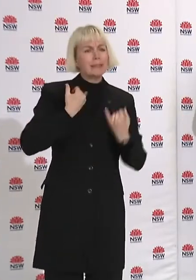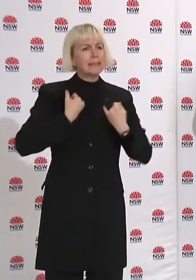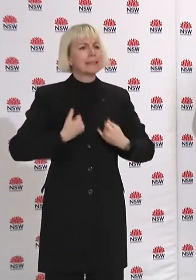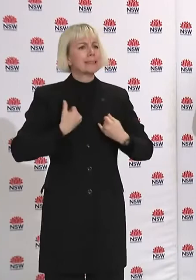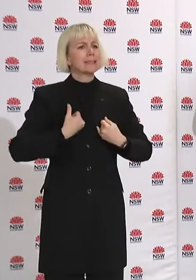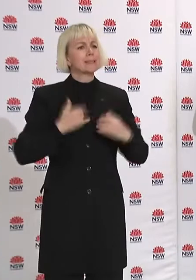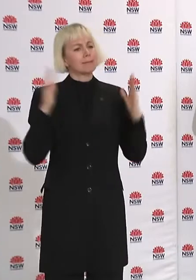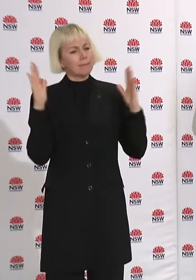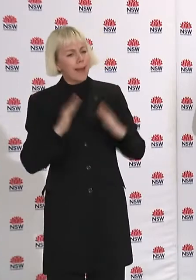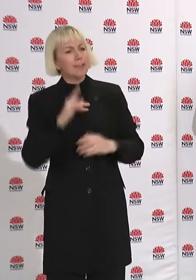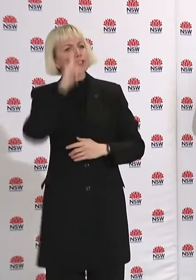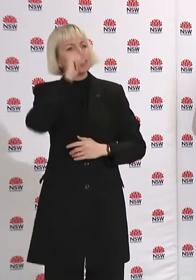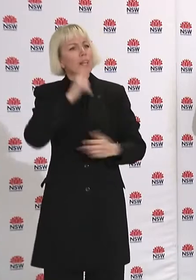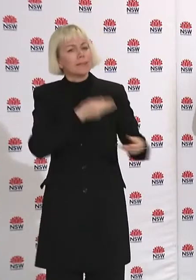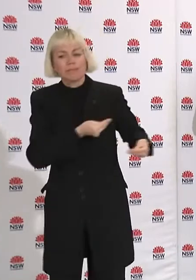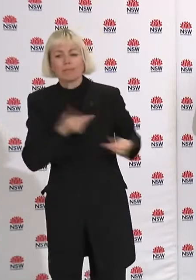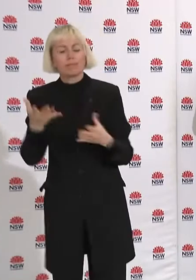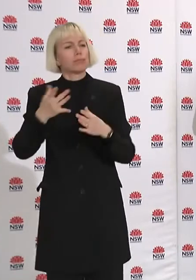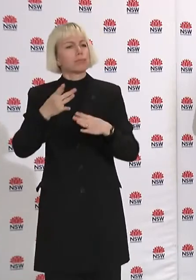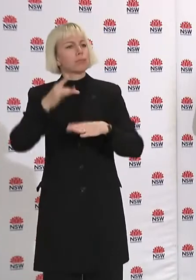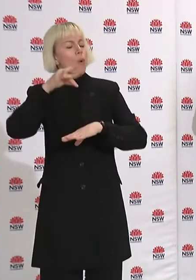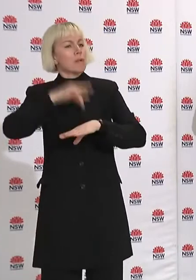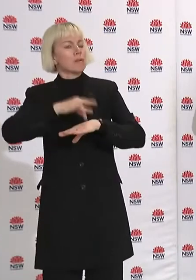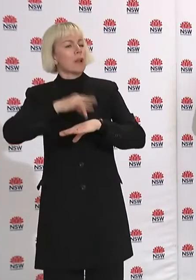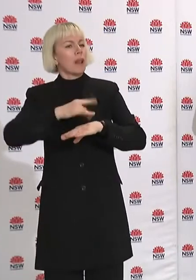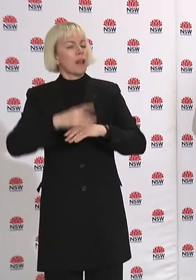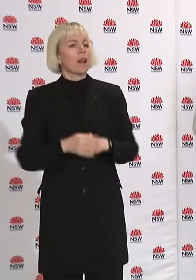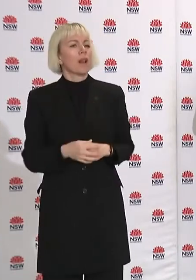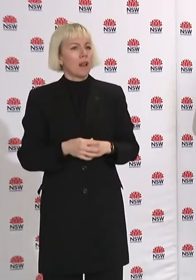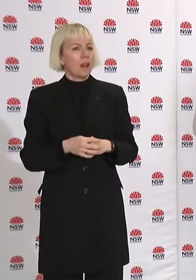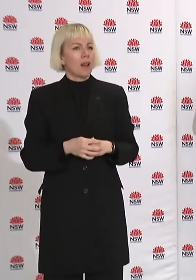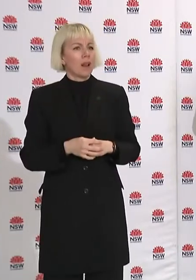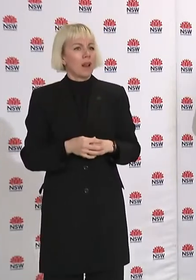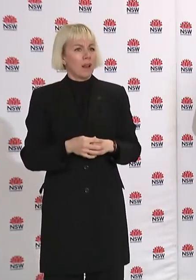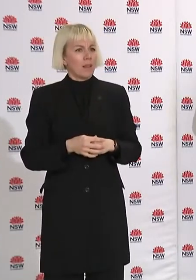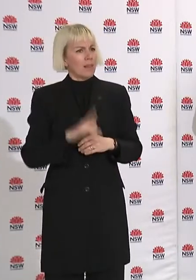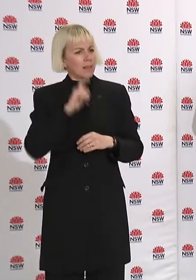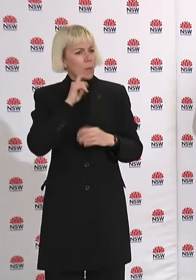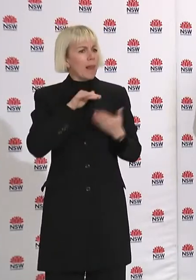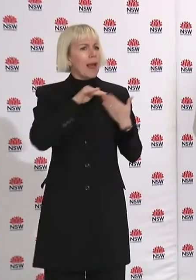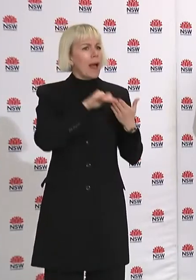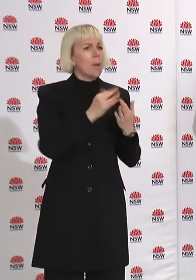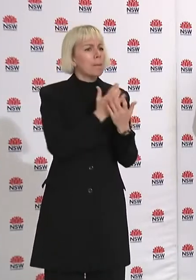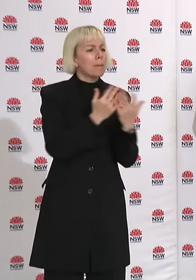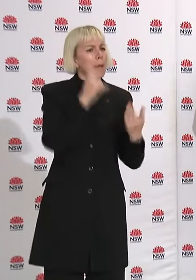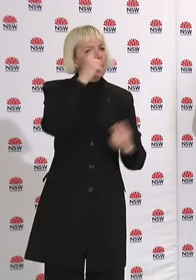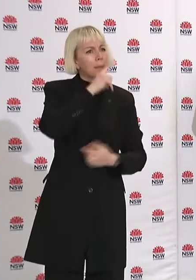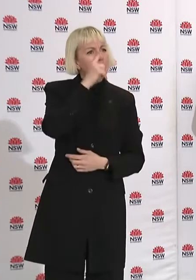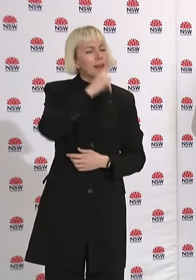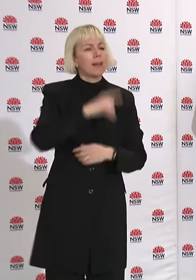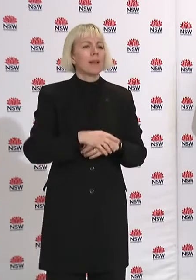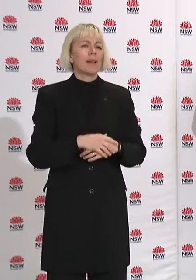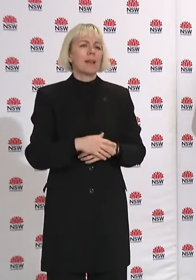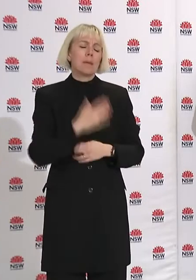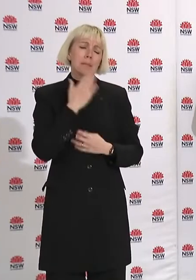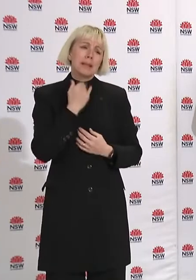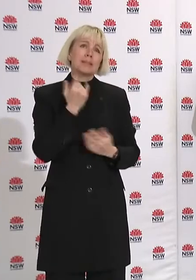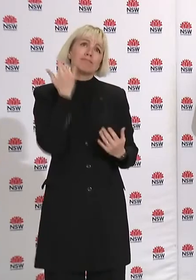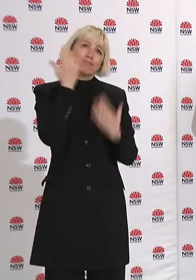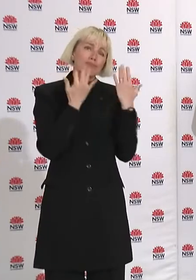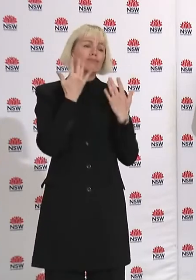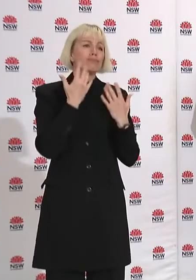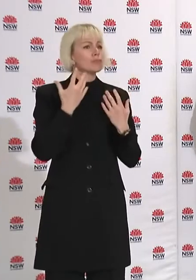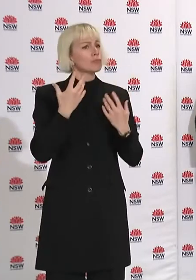can't urge the community more in a broad scale to take up any opportunity to get vaccinated. We